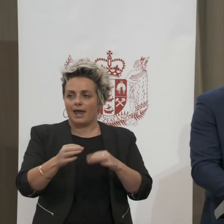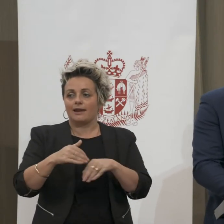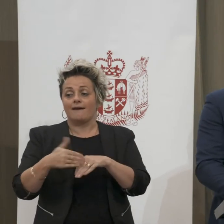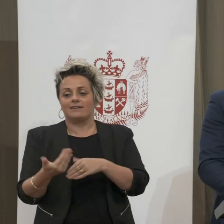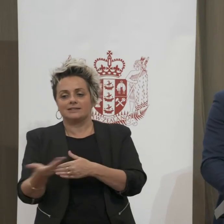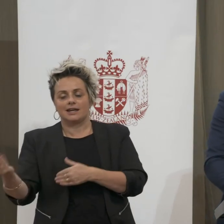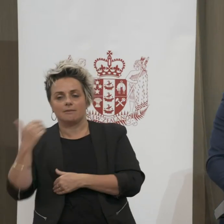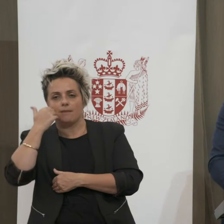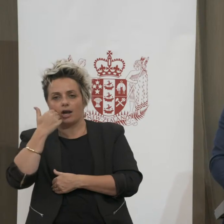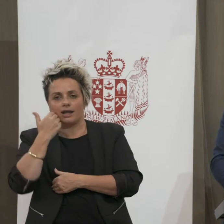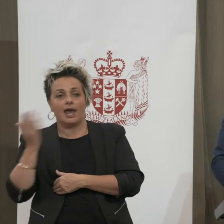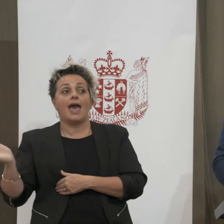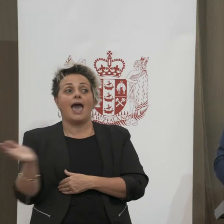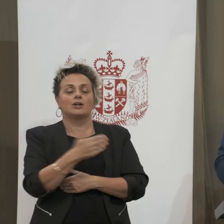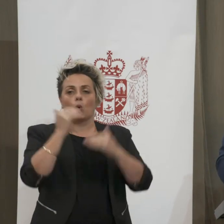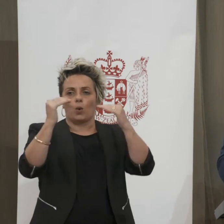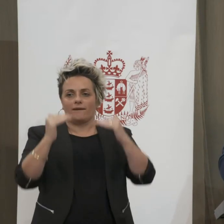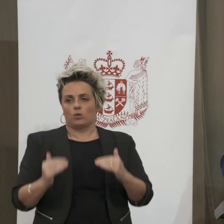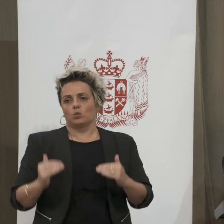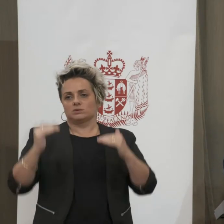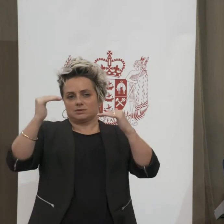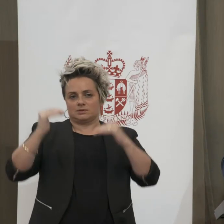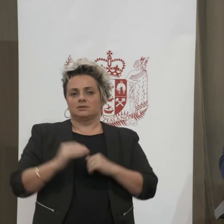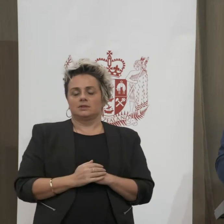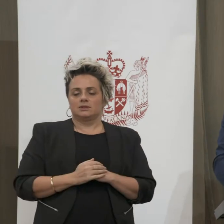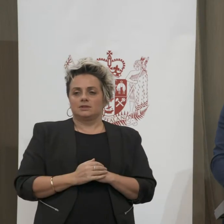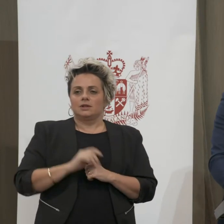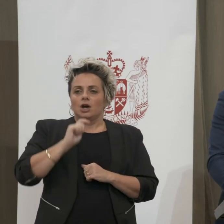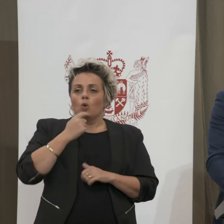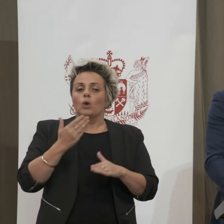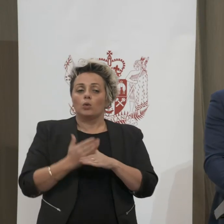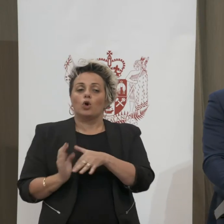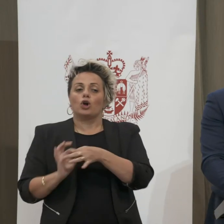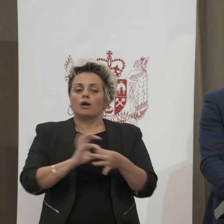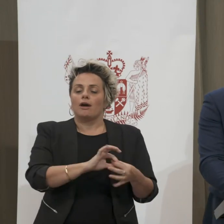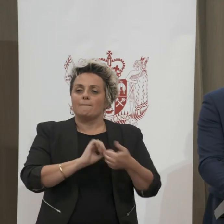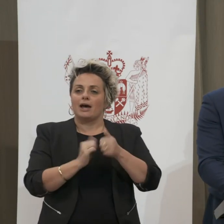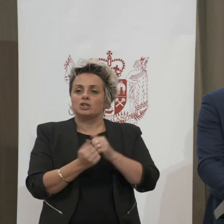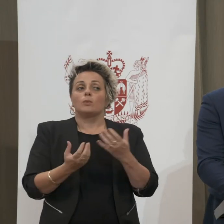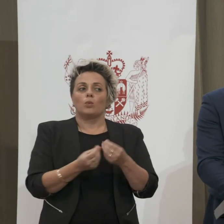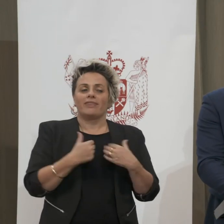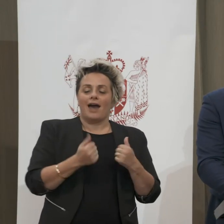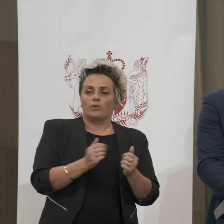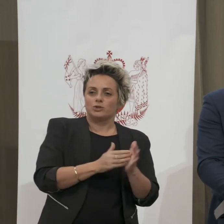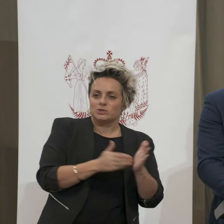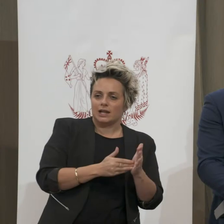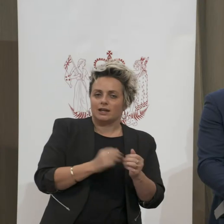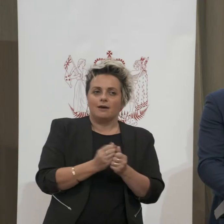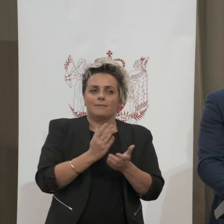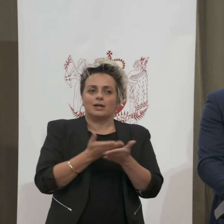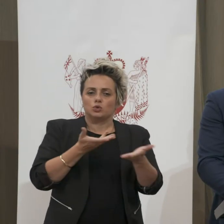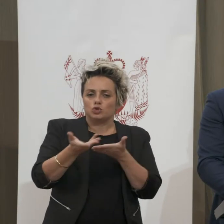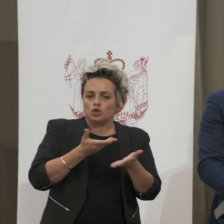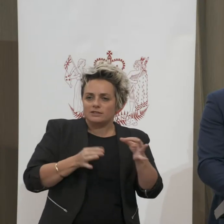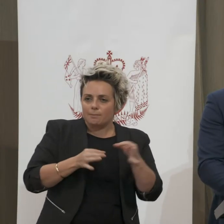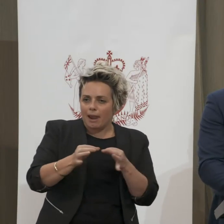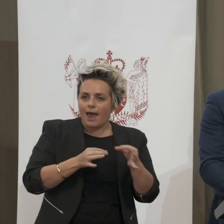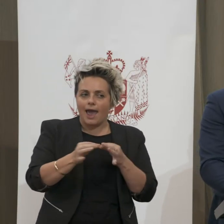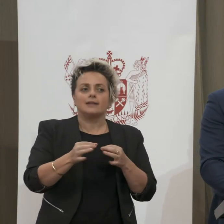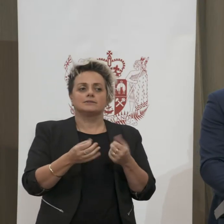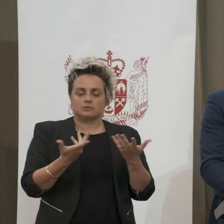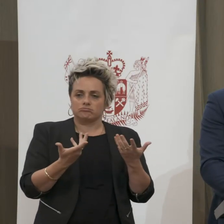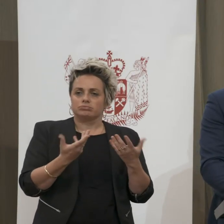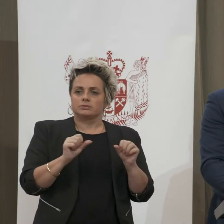Māori at all levels of the system. It will work in partnership with Health New Zealand to ensure service plans and